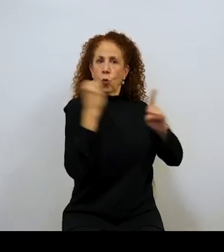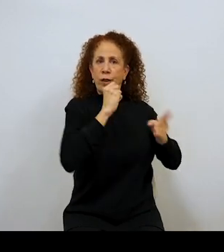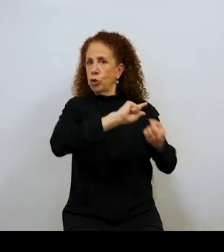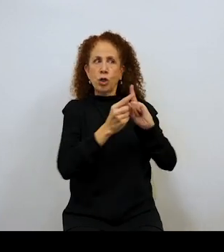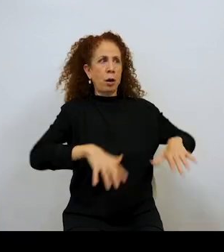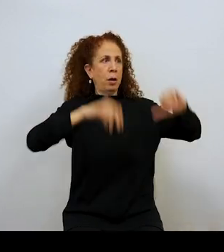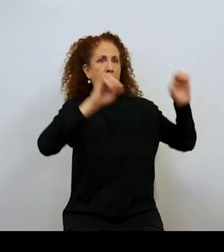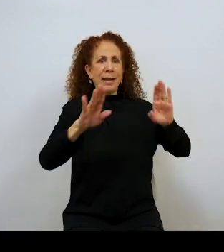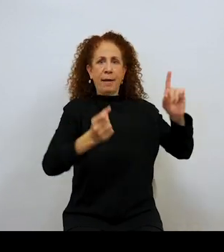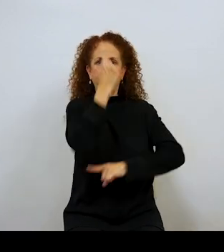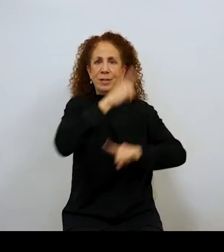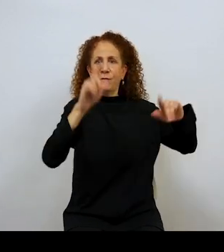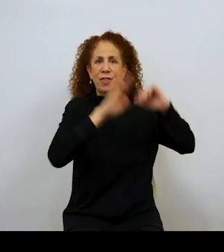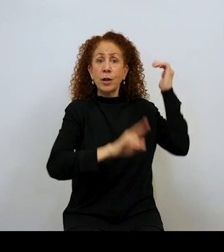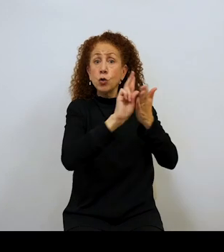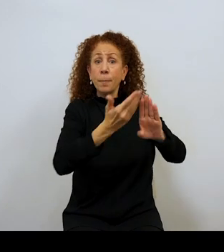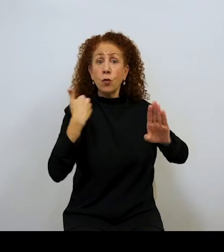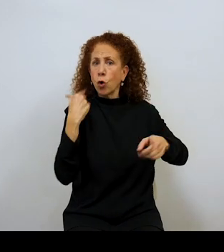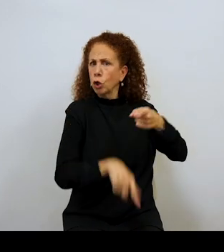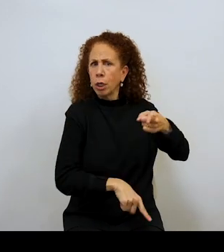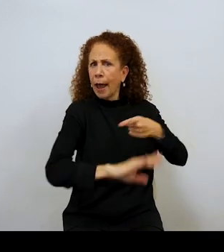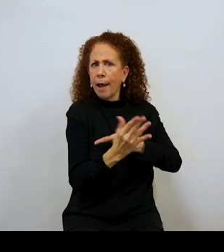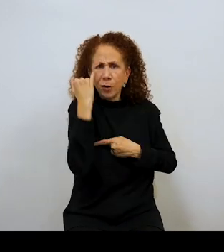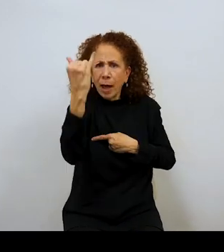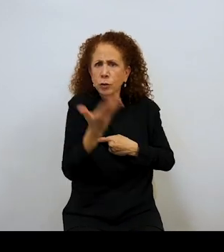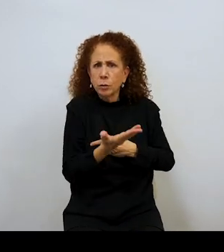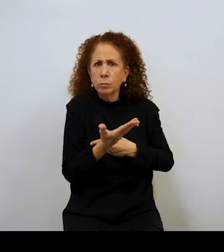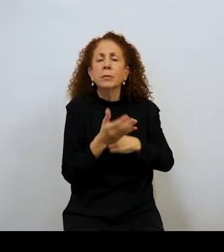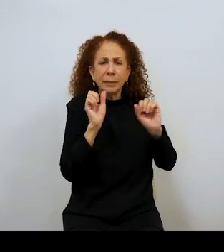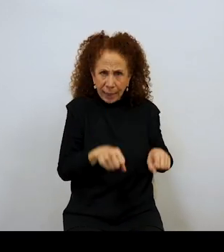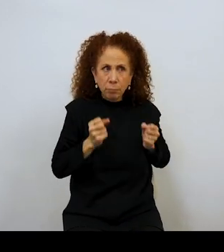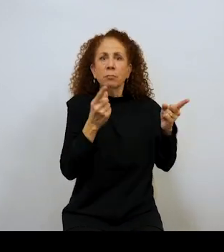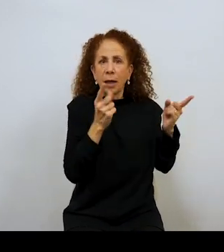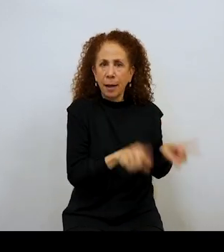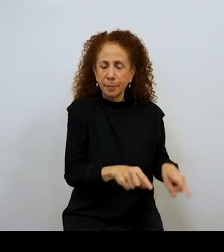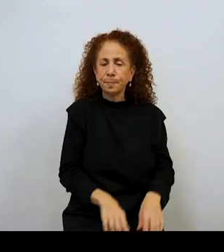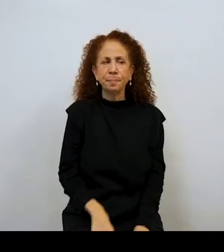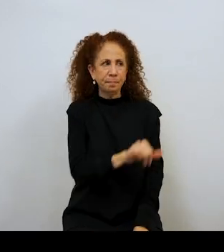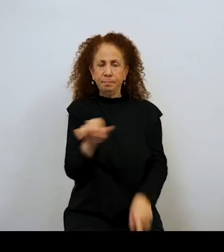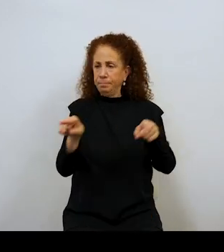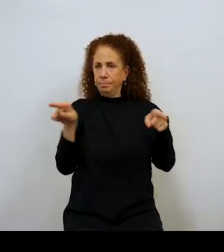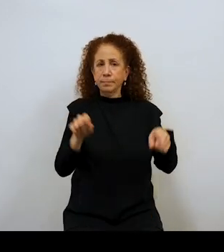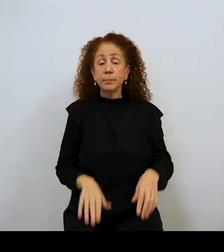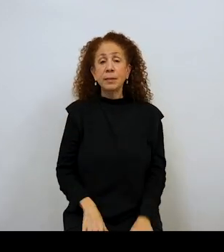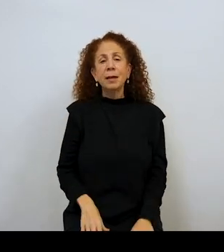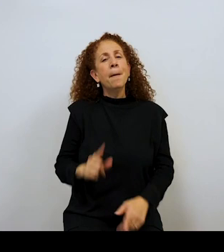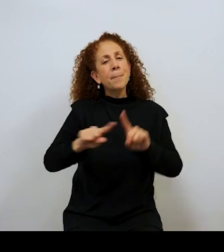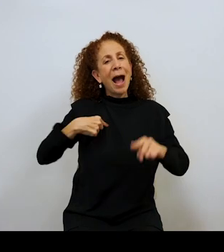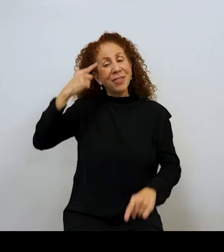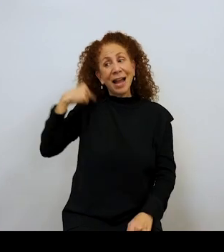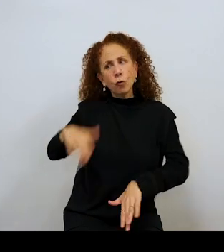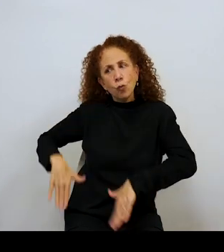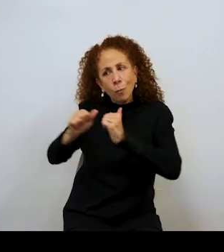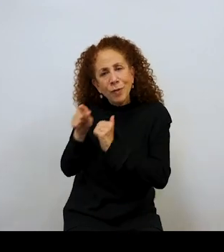make you behave in ways that a few weeks earlier you wouldn't have imagined behaving. Mm-hmm. And this sense that because you live with people and you think, I know